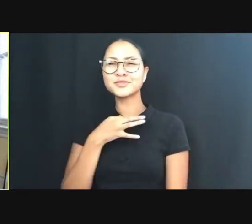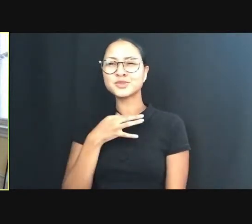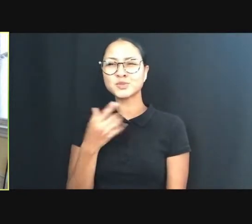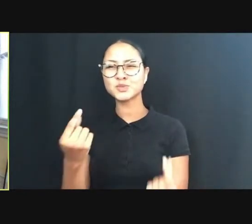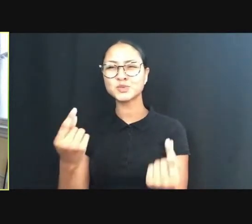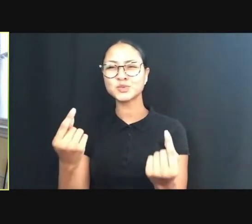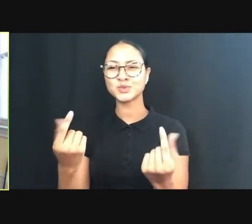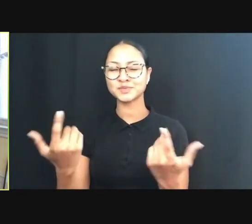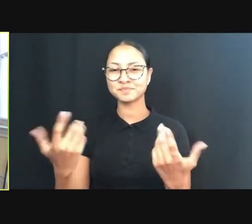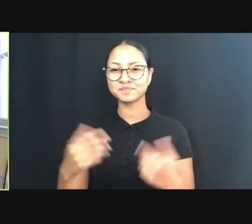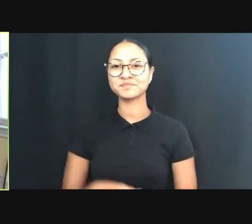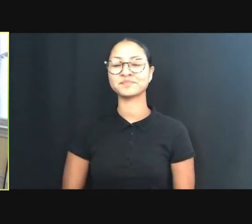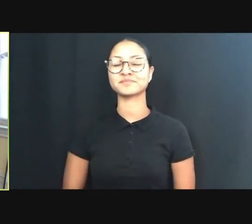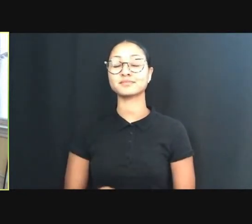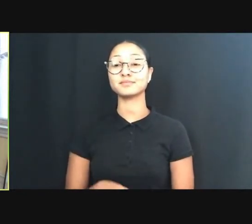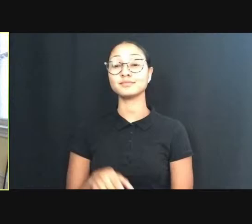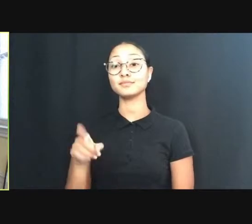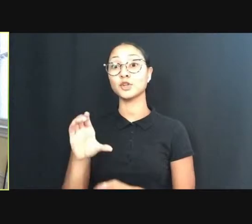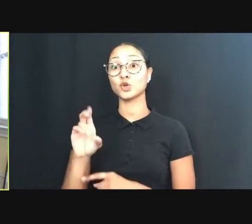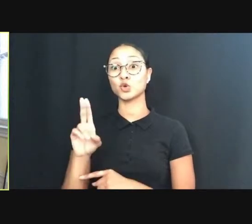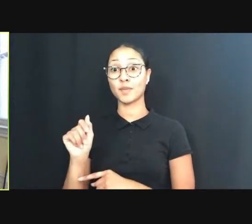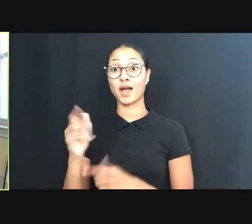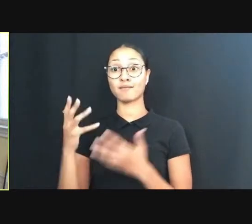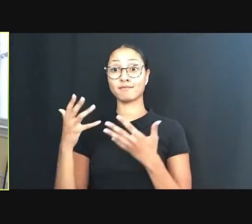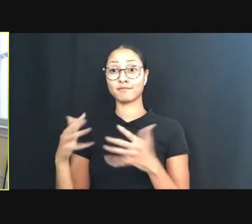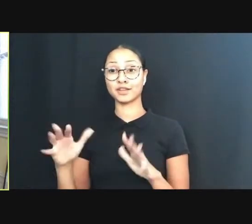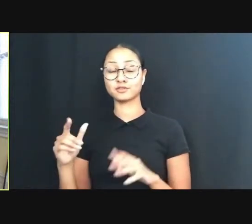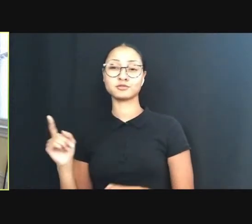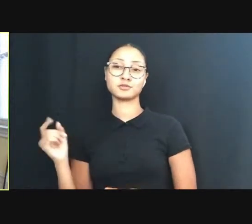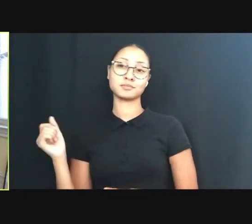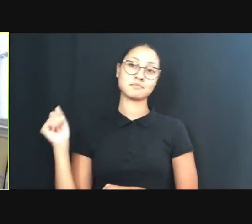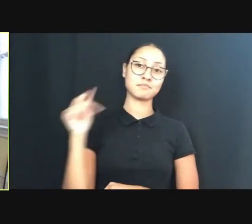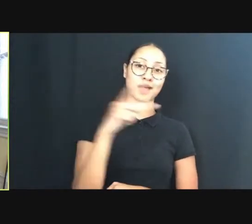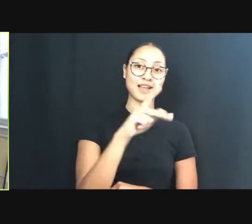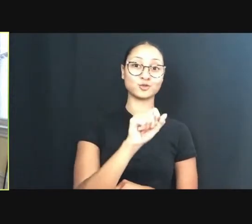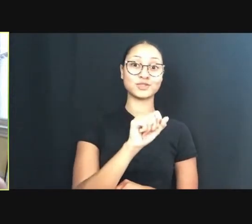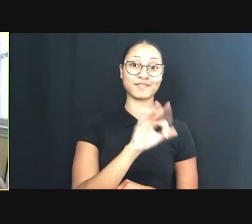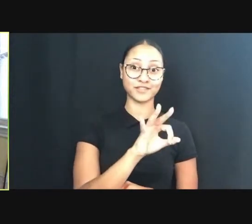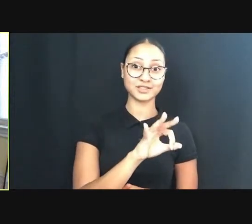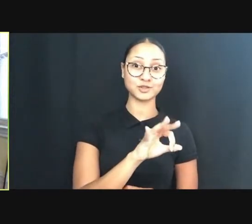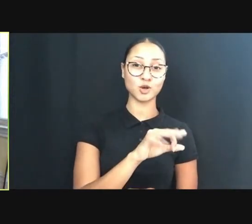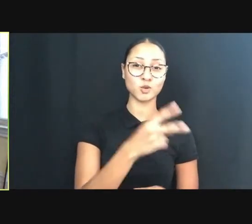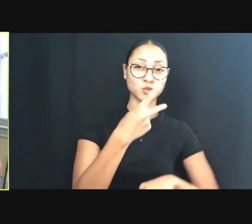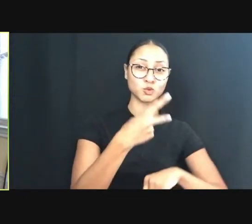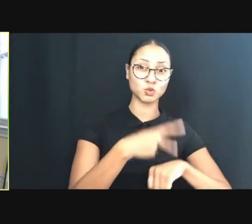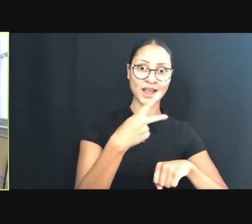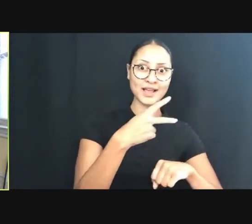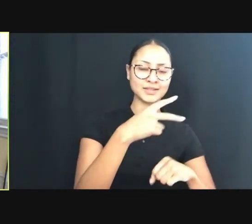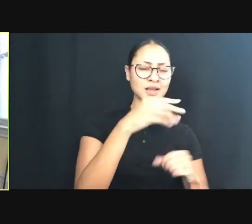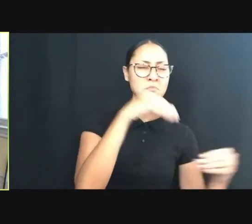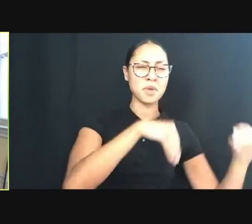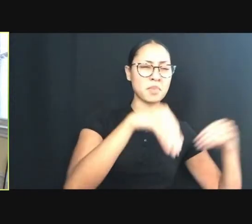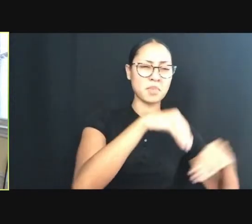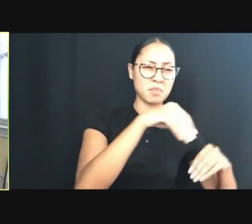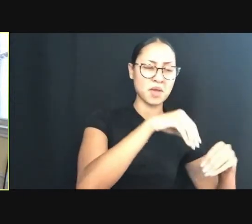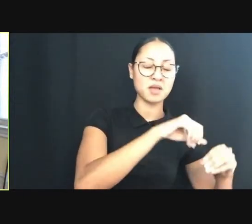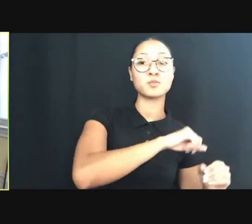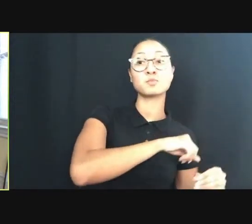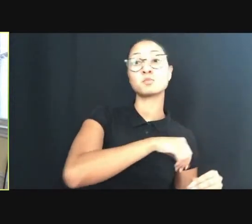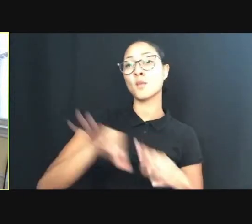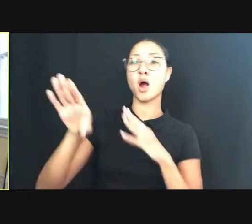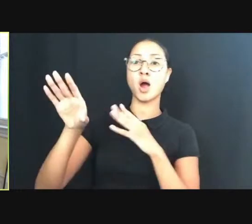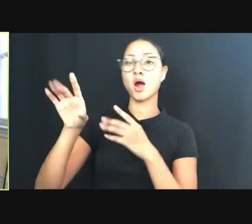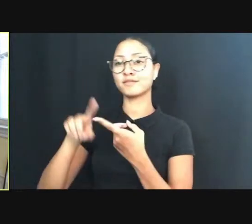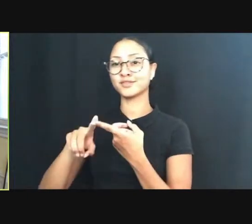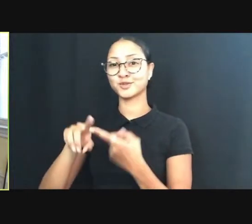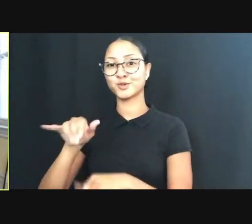went back to San Francisco for maybe 2 days. I packed up my whole life and I moved to New York. So I was like fresh from Cuba on my first day